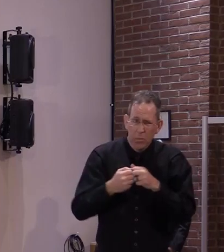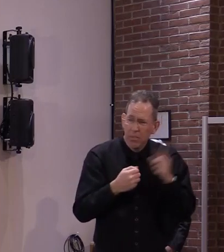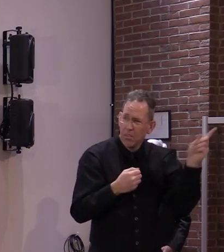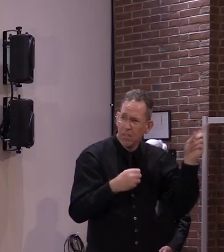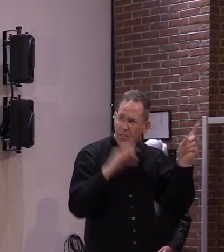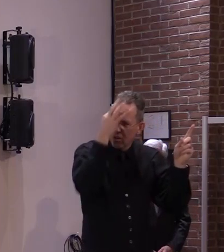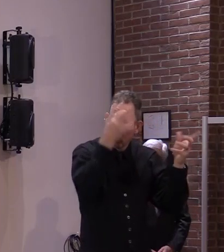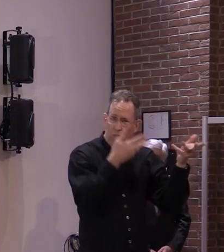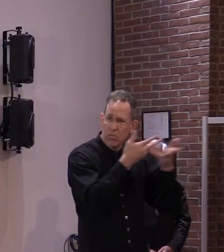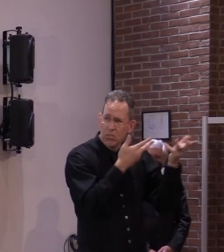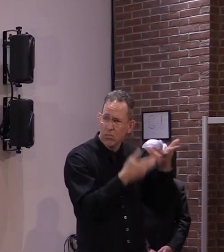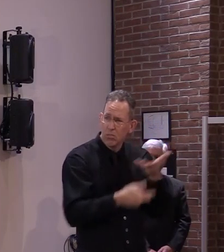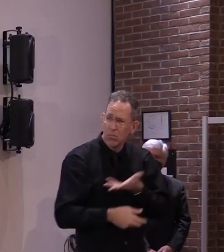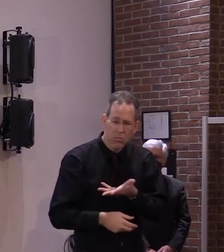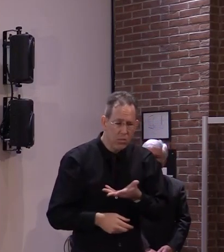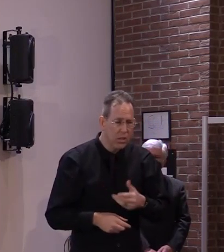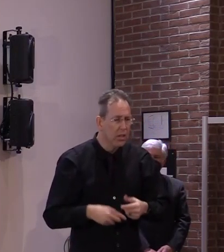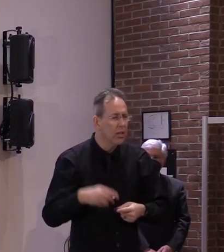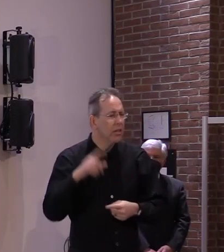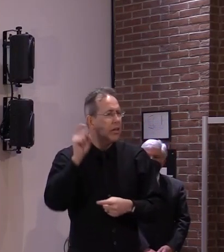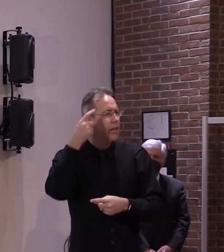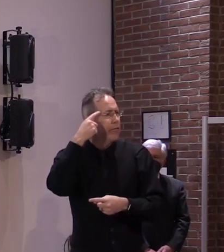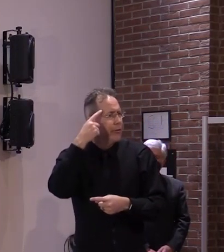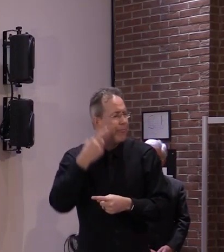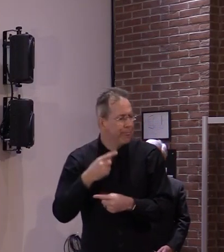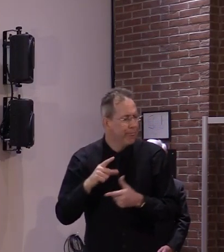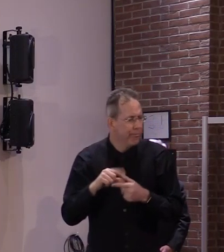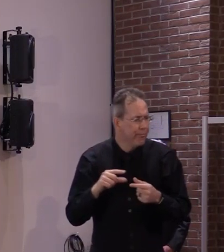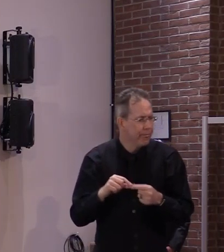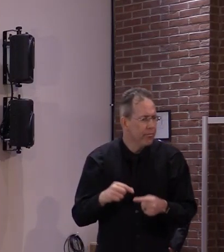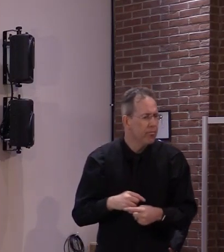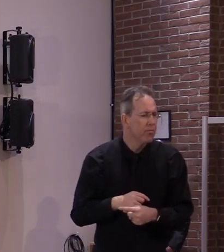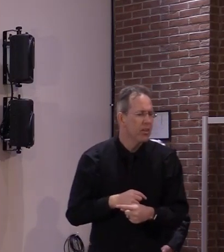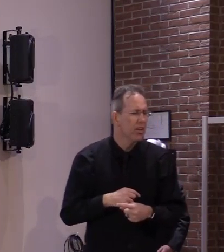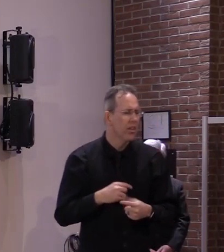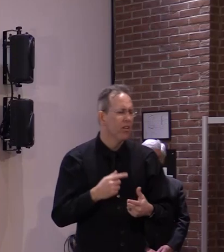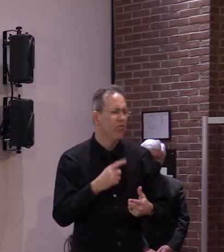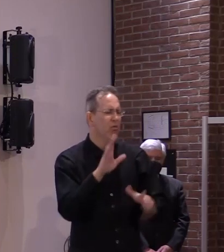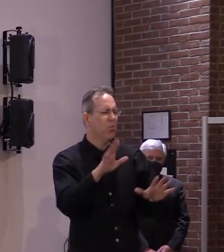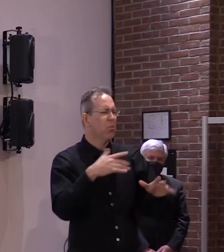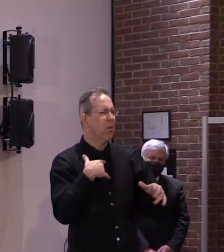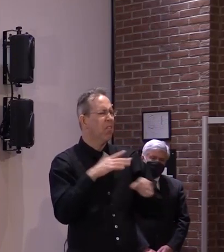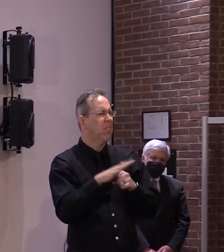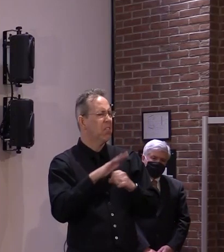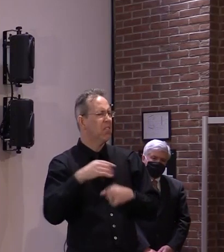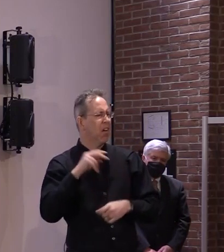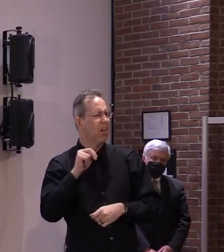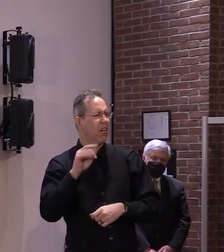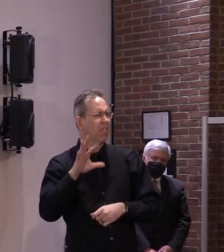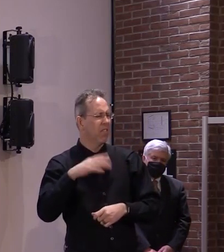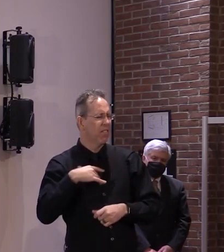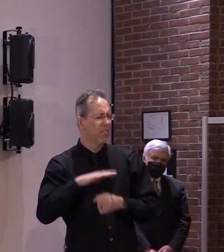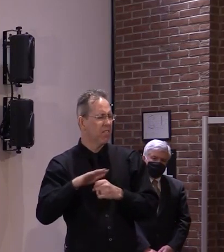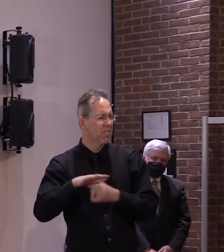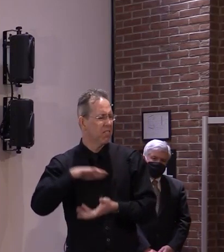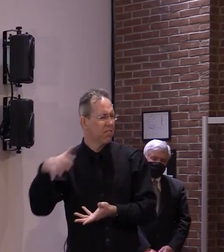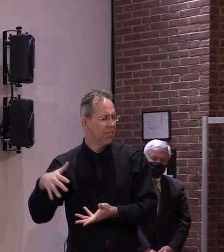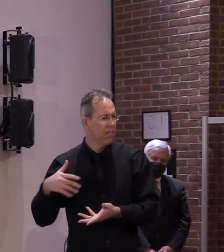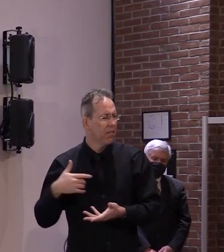have an inventory that's sufficient, but I might ask Commissioner Sherling if he's on, if he could comment on